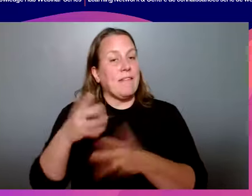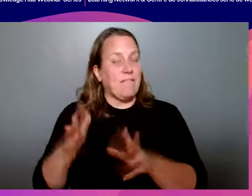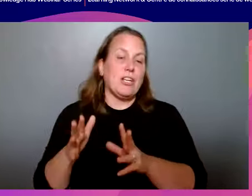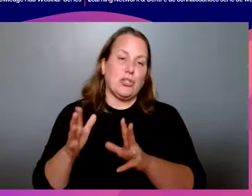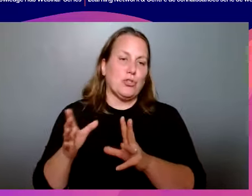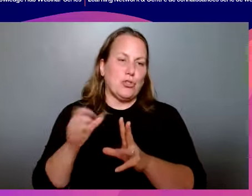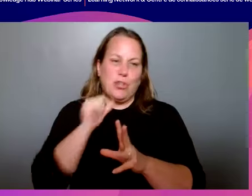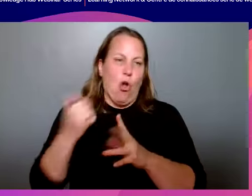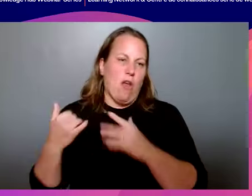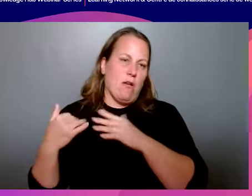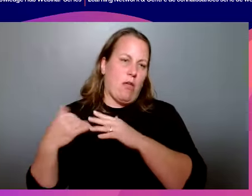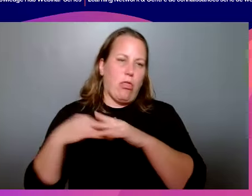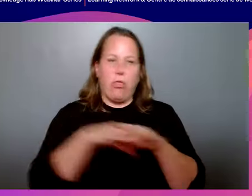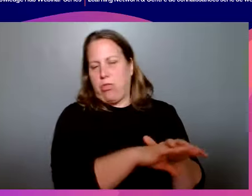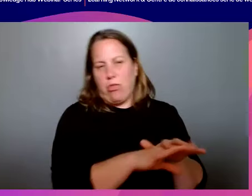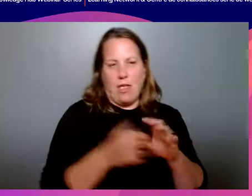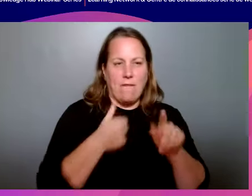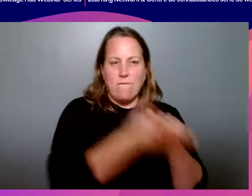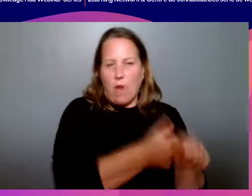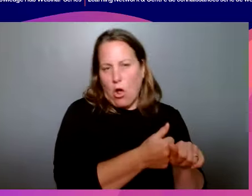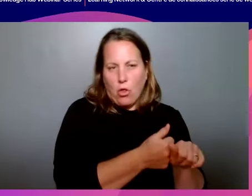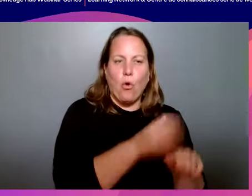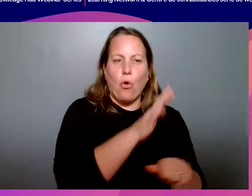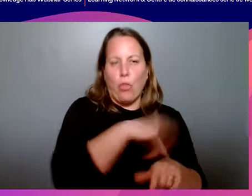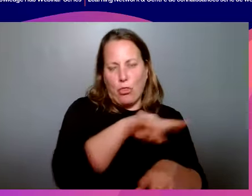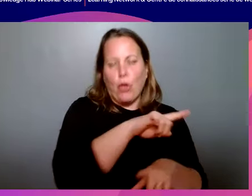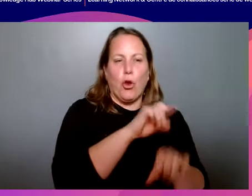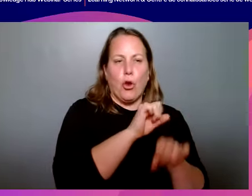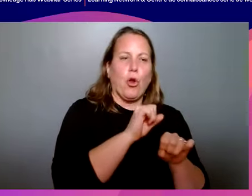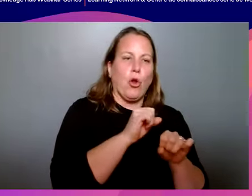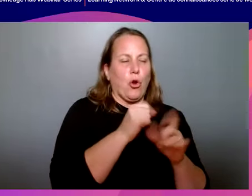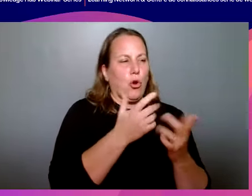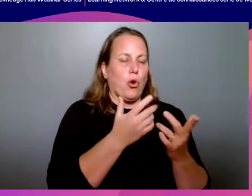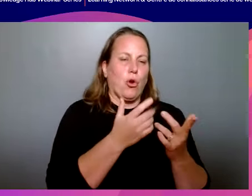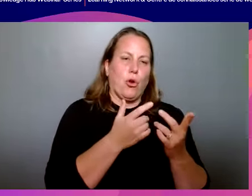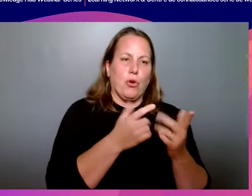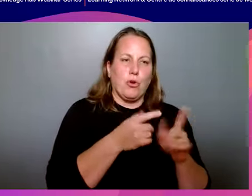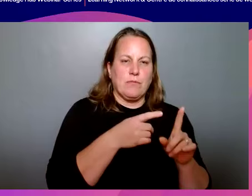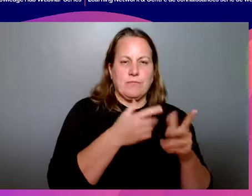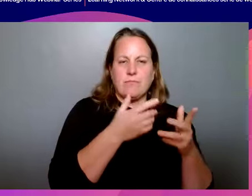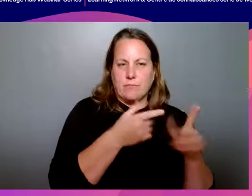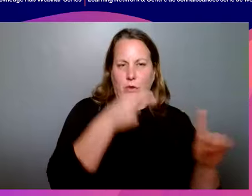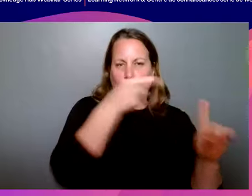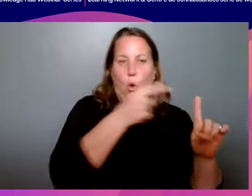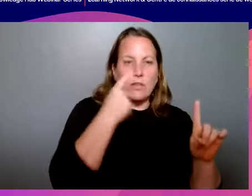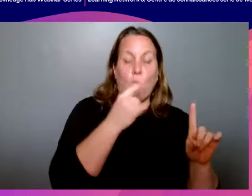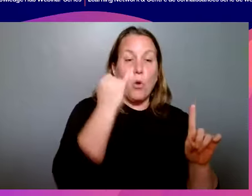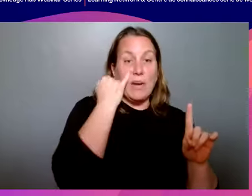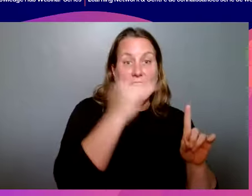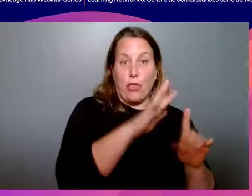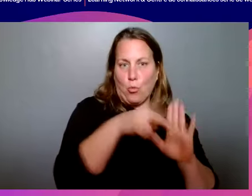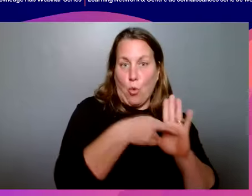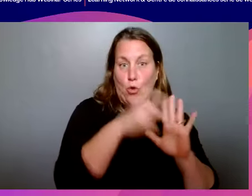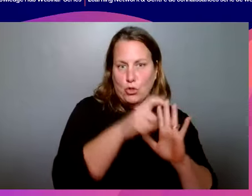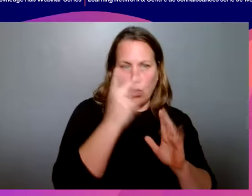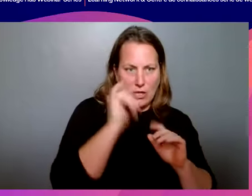must instead align with a perpetrator role. This binary framework continues to shape